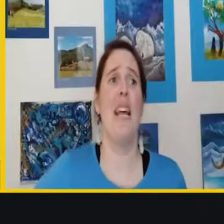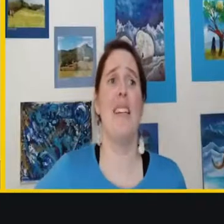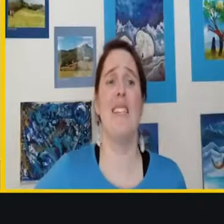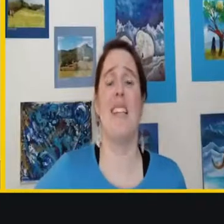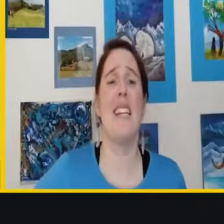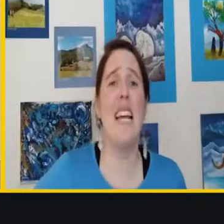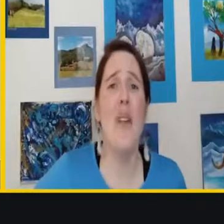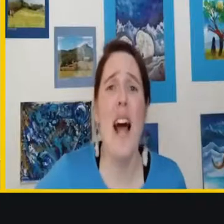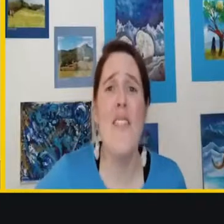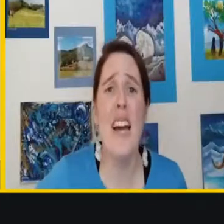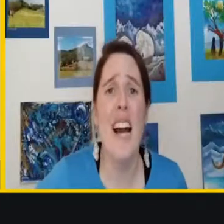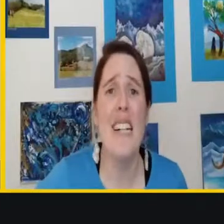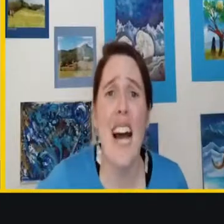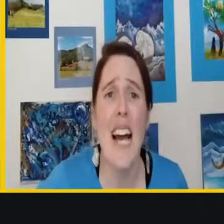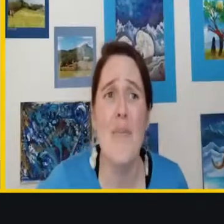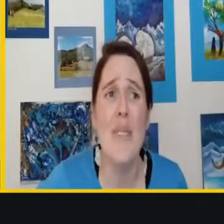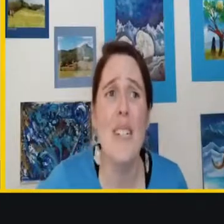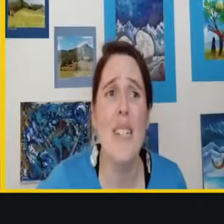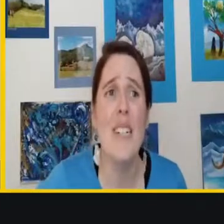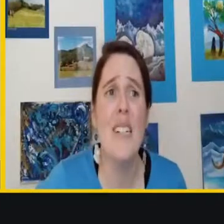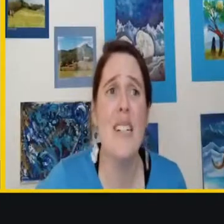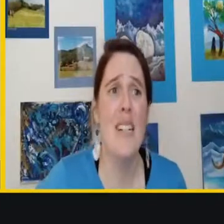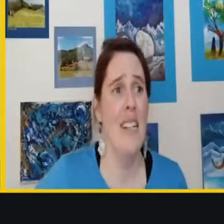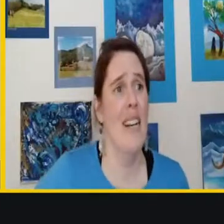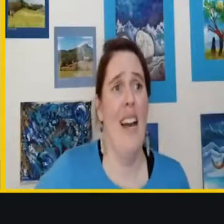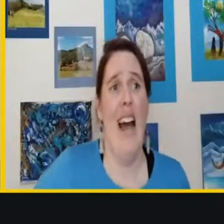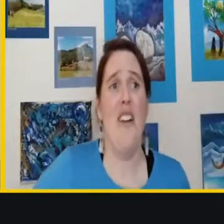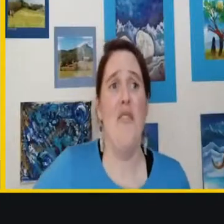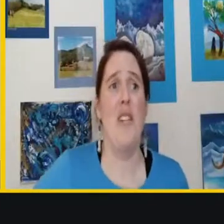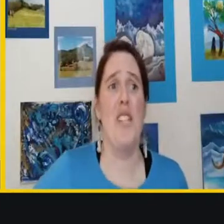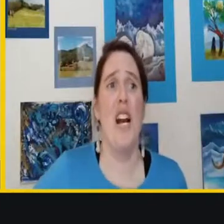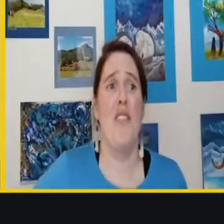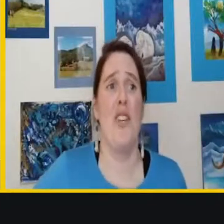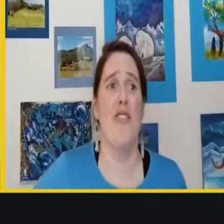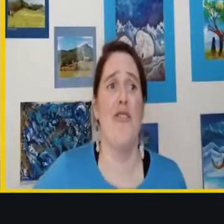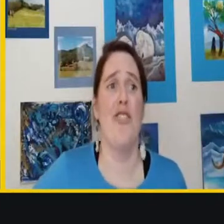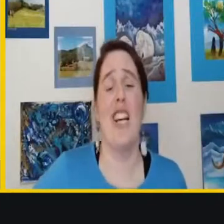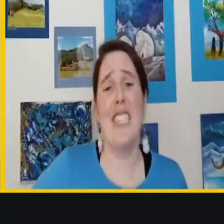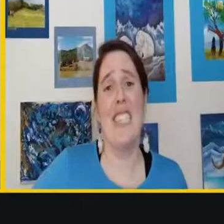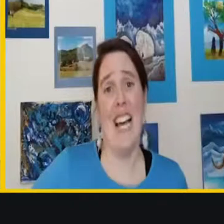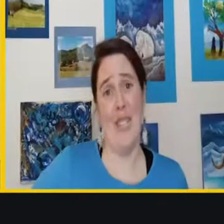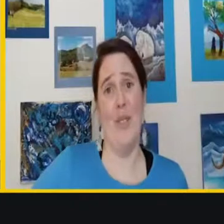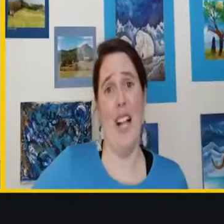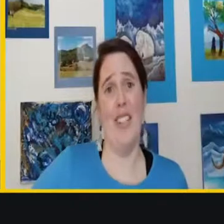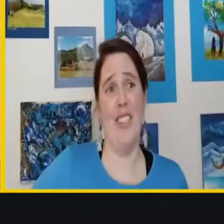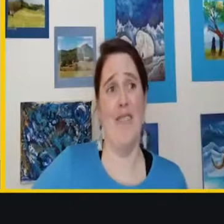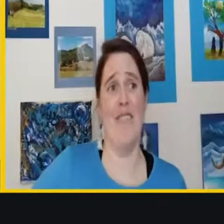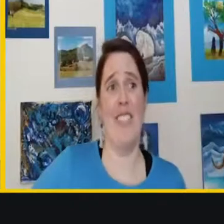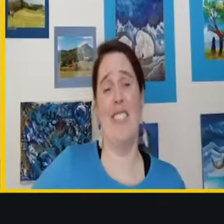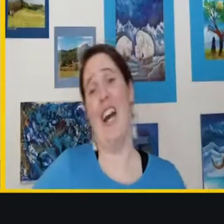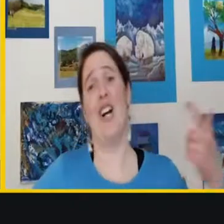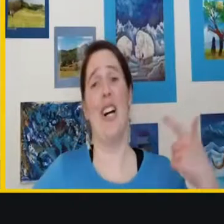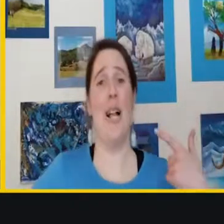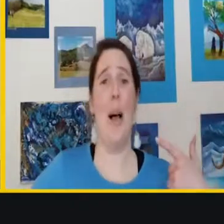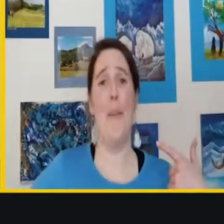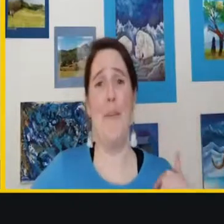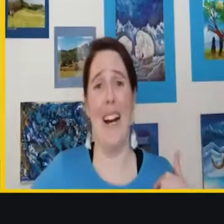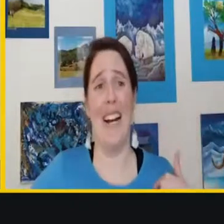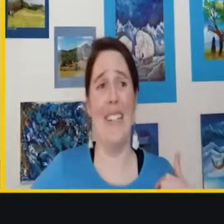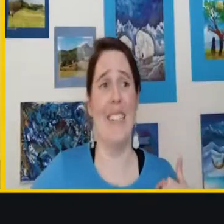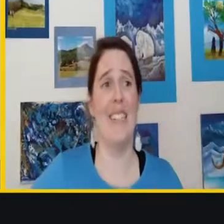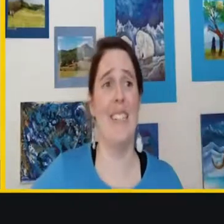buy green bananas because I don't have that kind of time. I don't feel sorry for you because these last $2 are